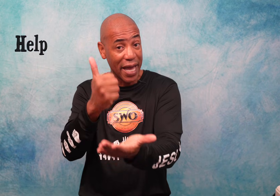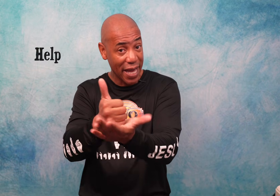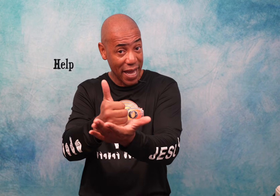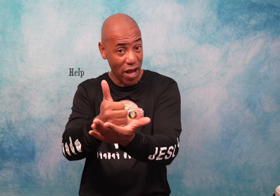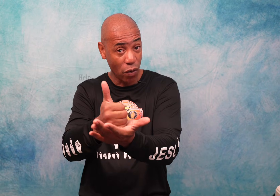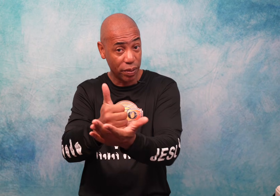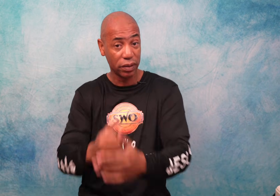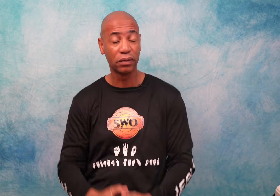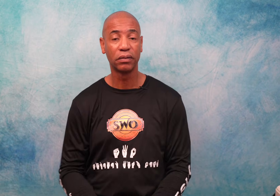Help.